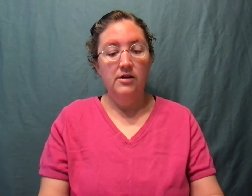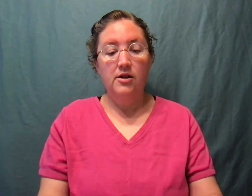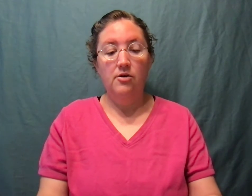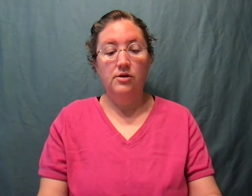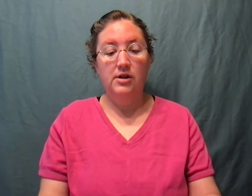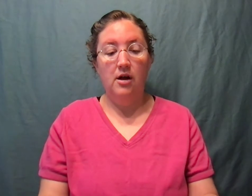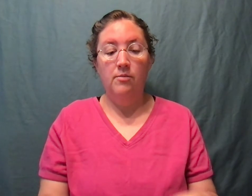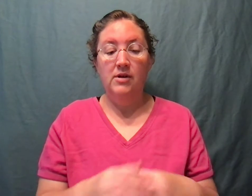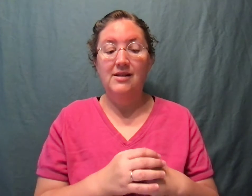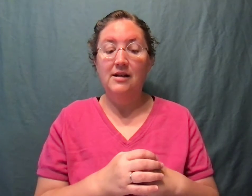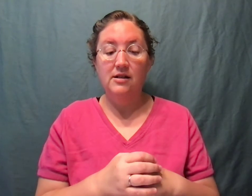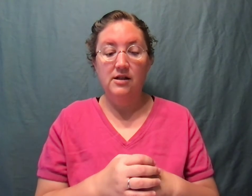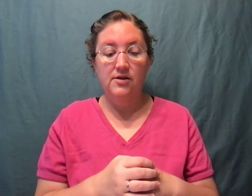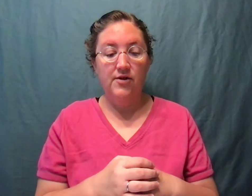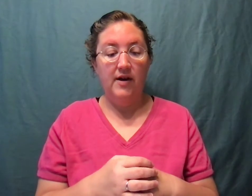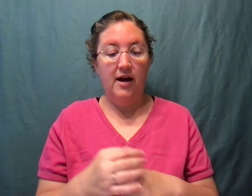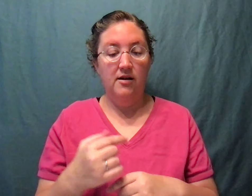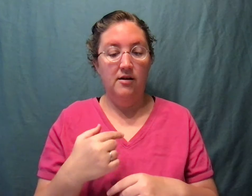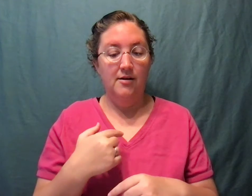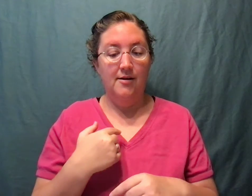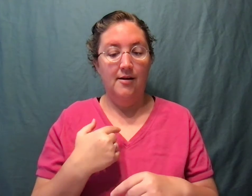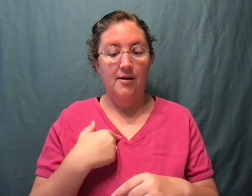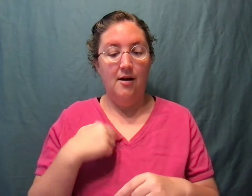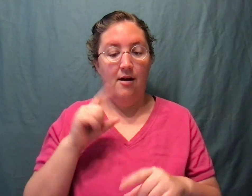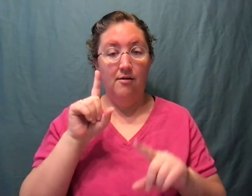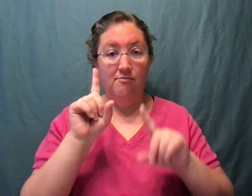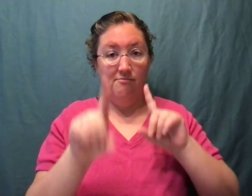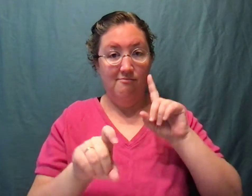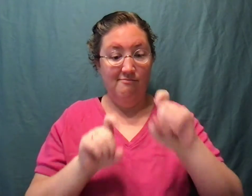So some sentences for that.